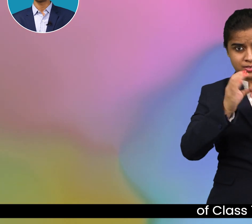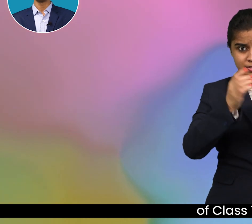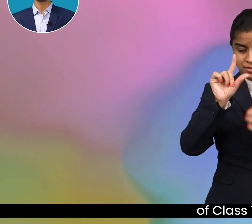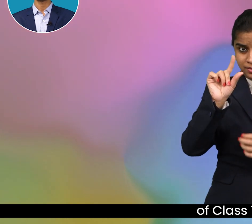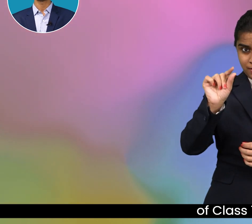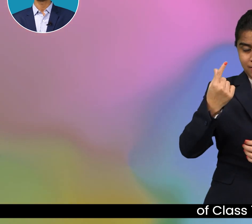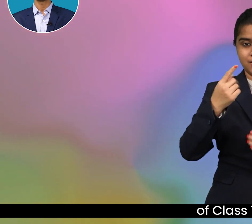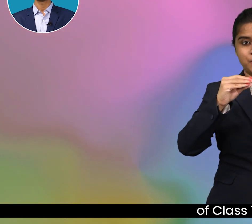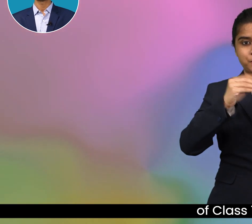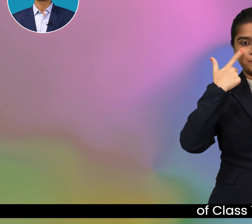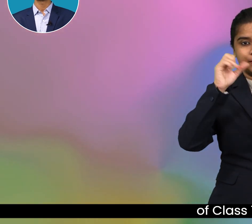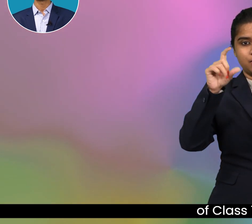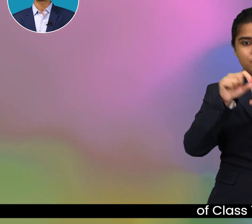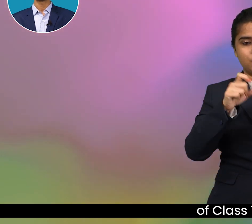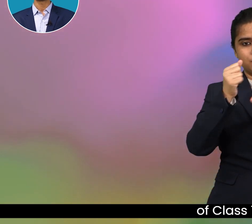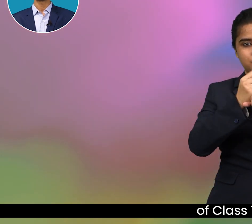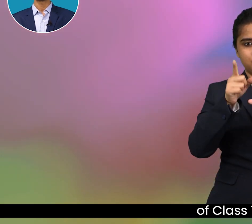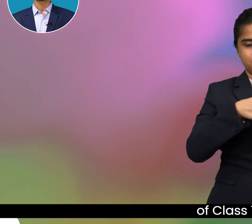10 Biology.